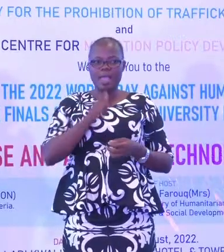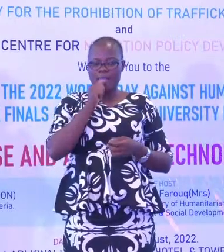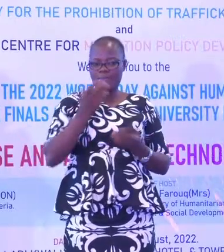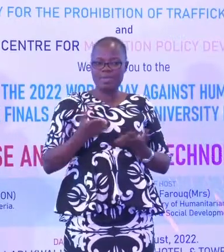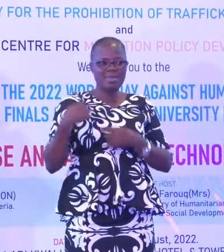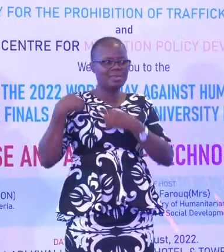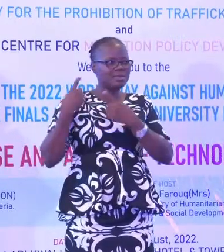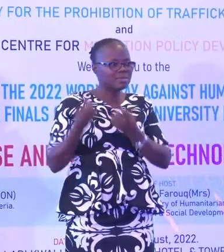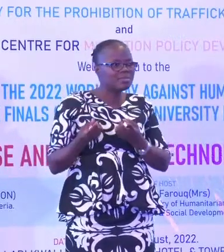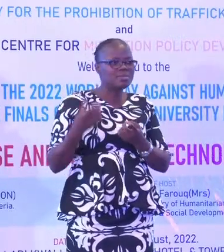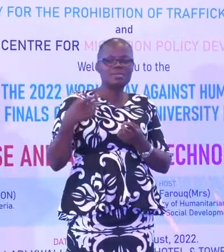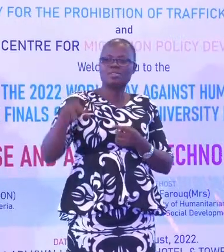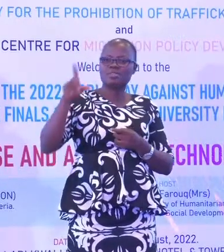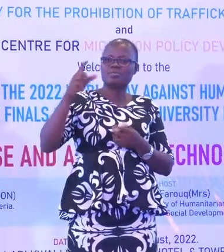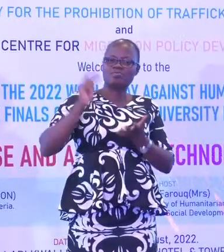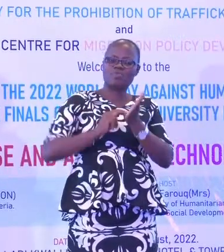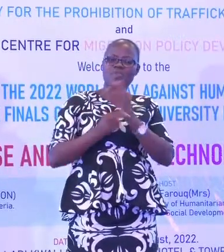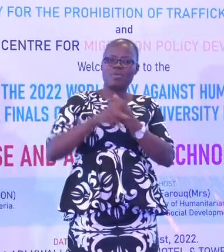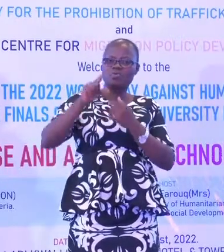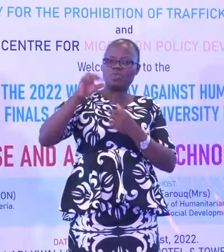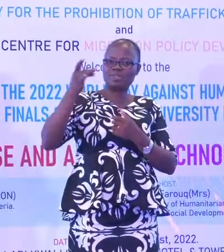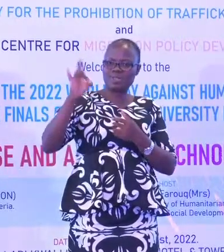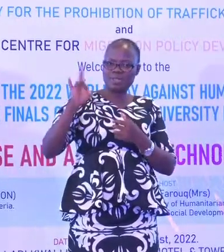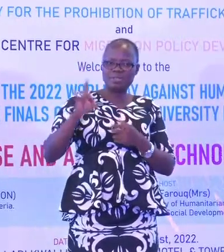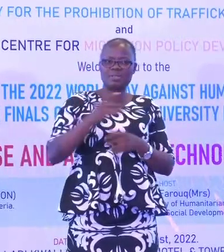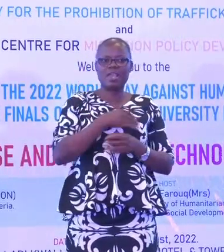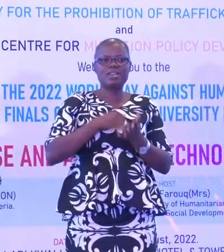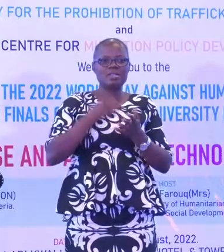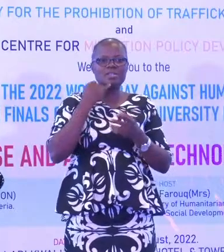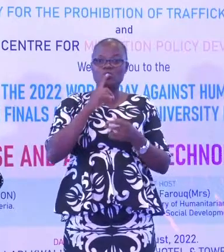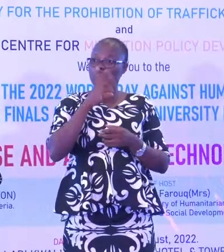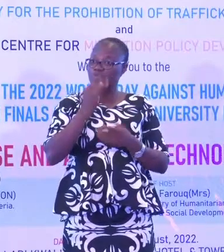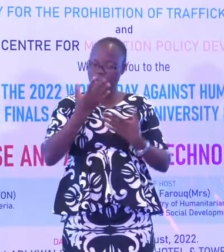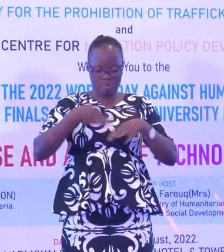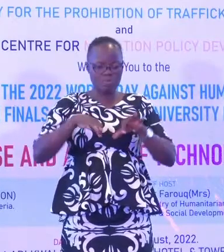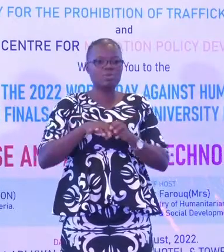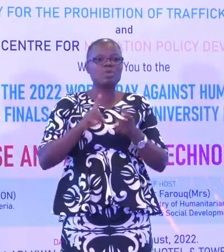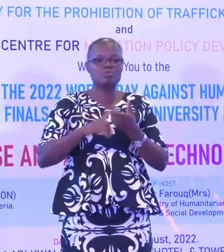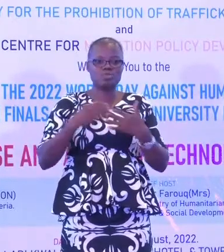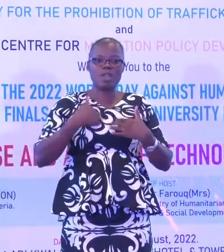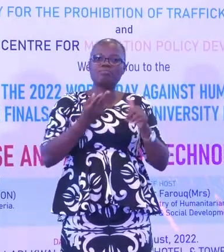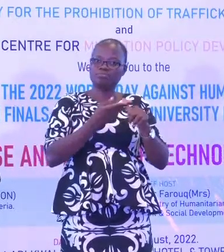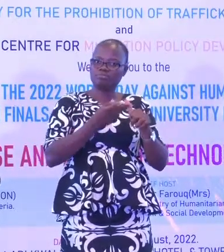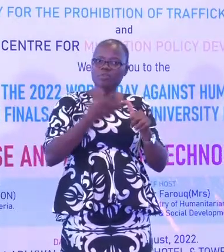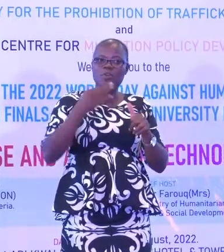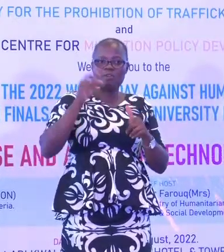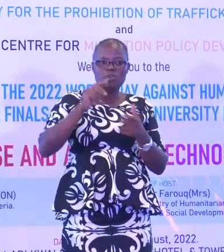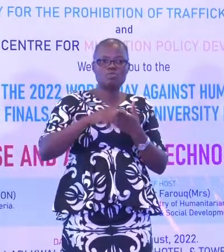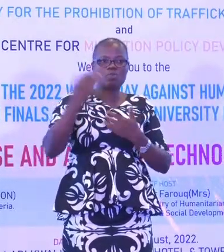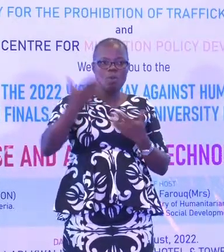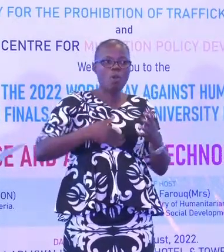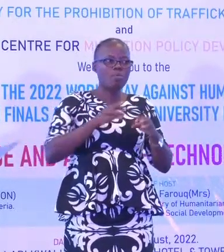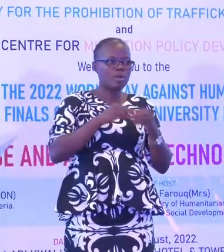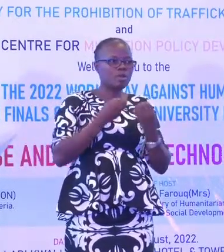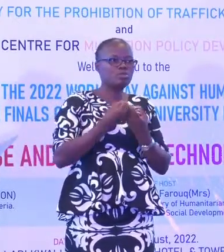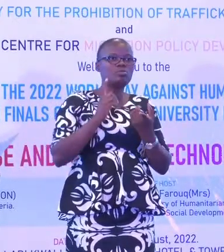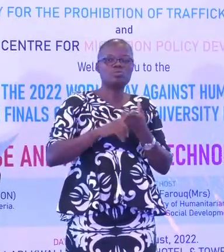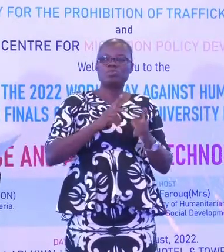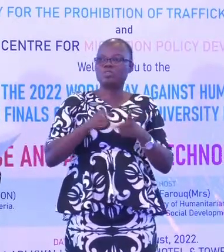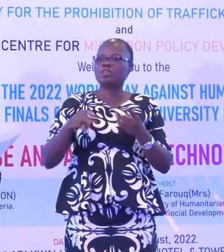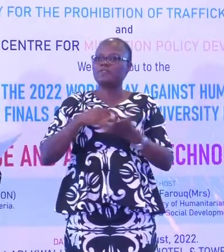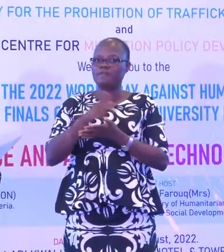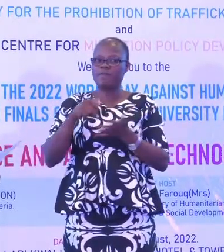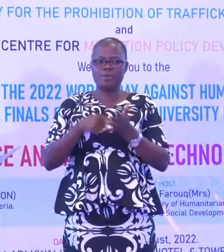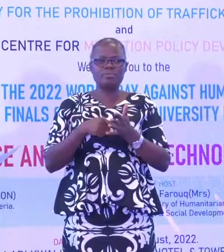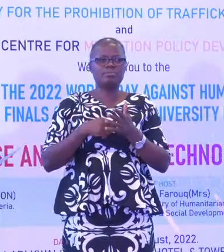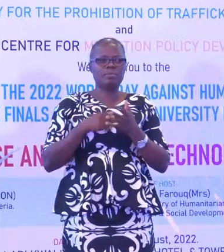since November 2018, and it's been a really important priority for me to work on this issue. It's been a very important priority for